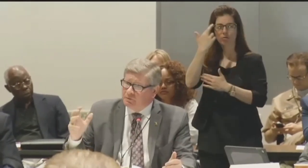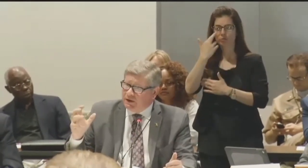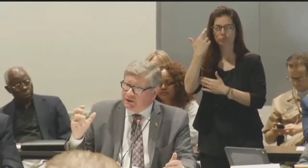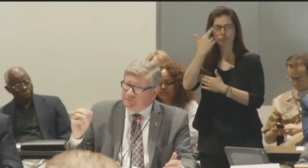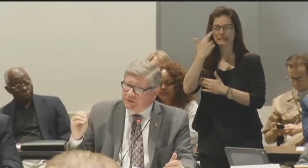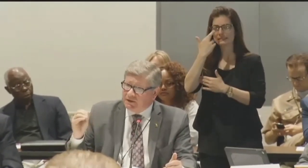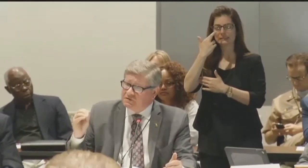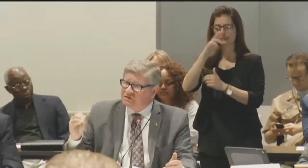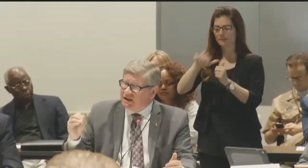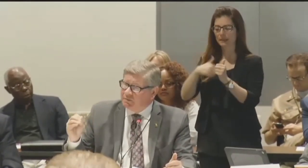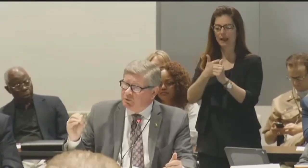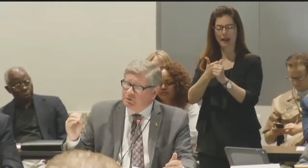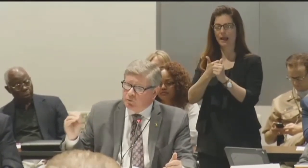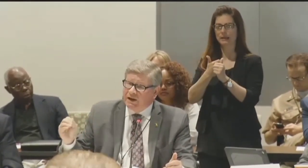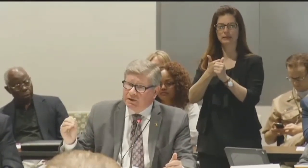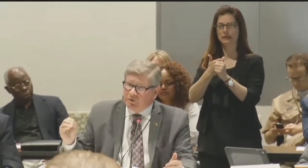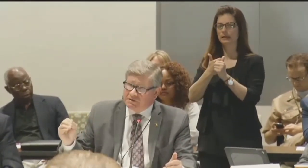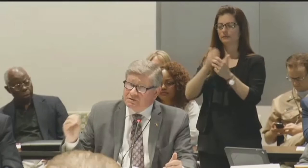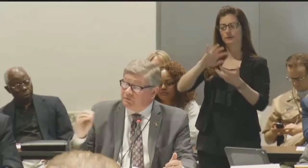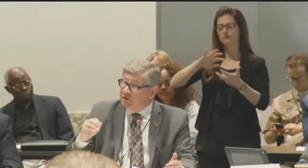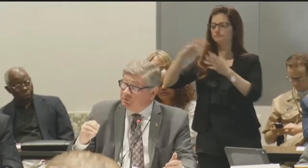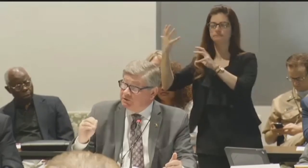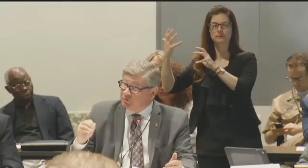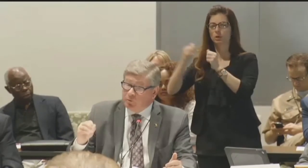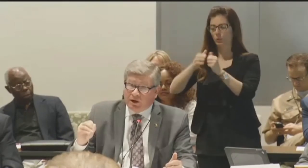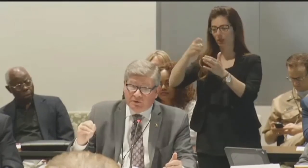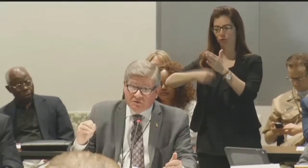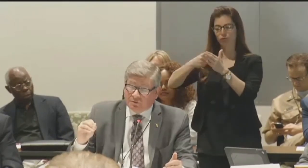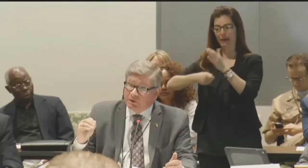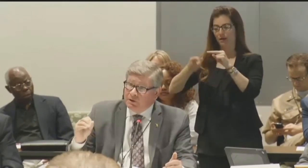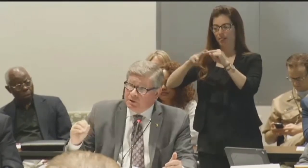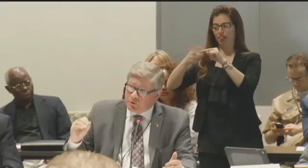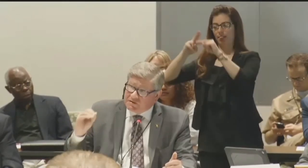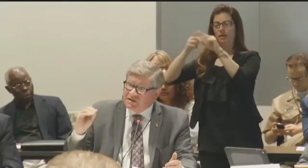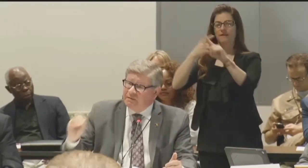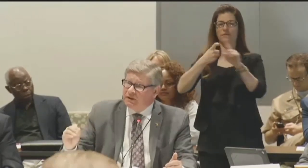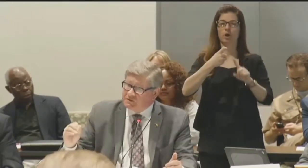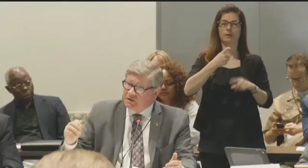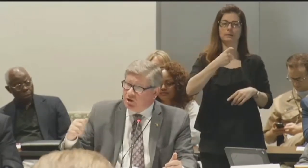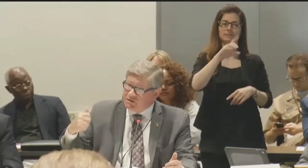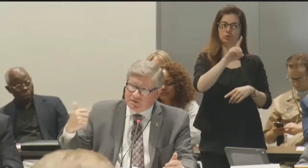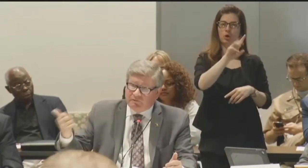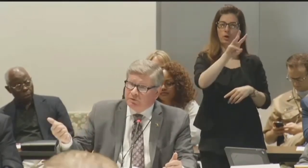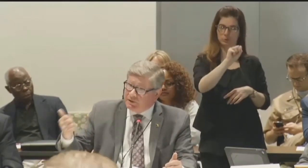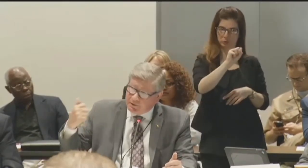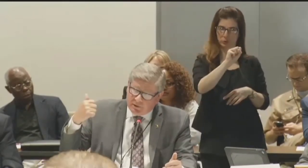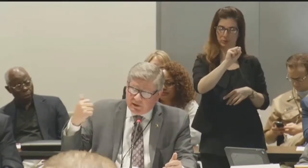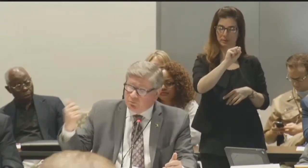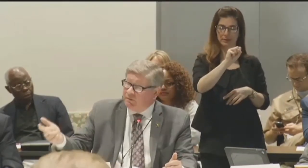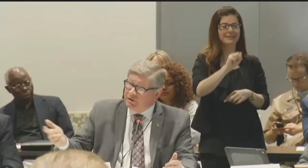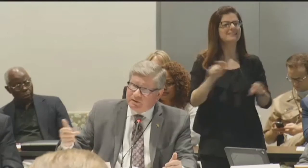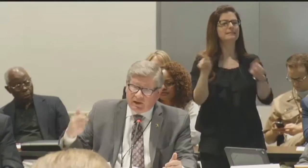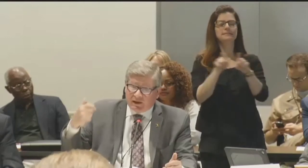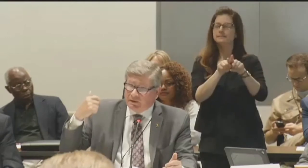to unsustainable rate increases from the old Detroit Water and Sewer were the same things that caused Livonia